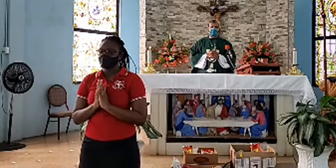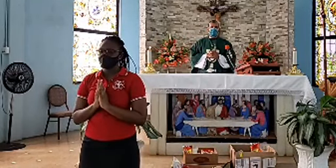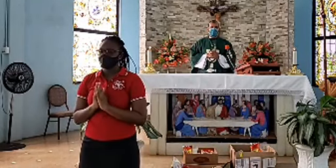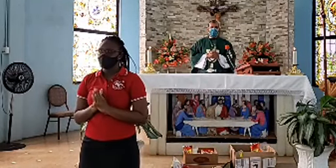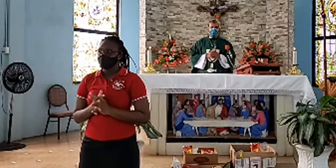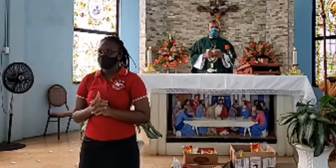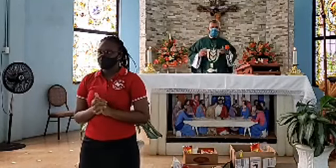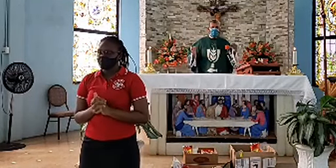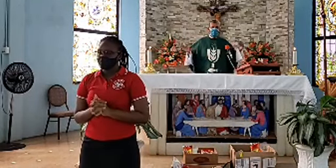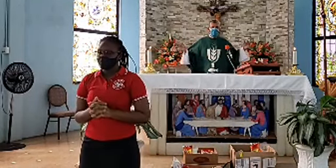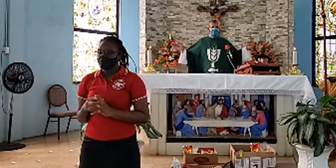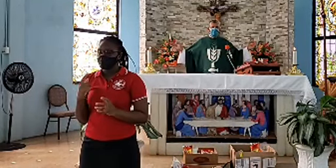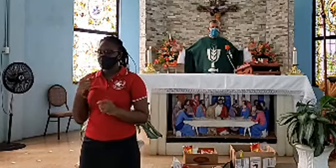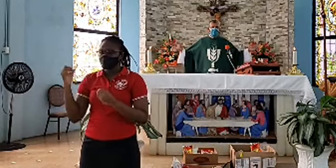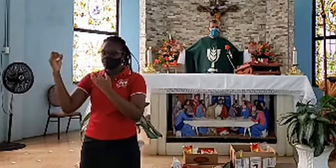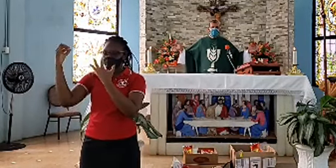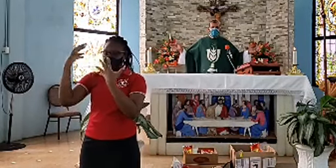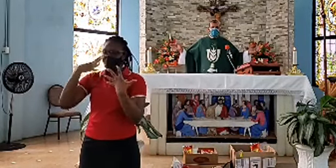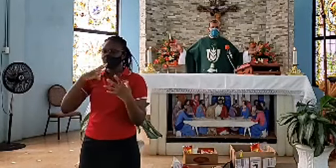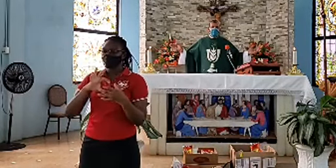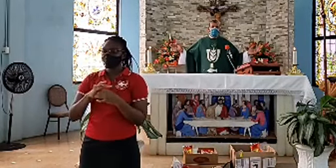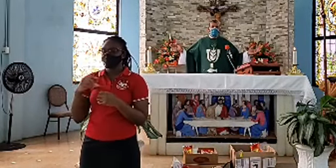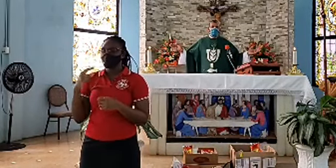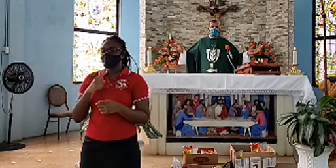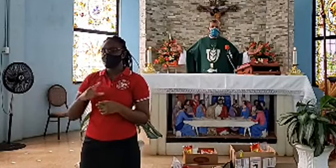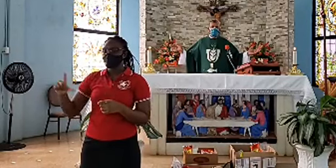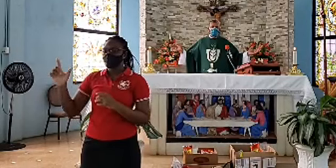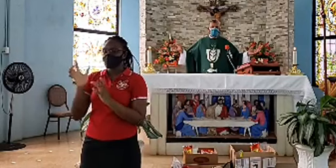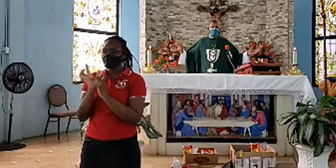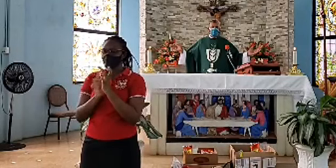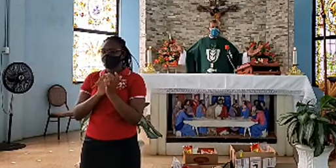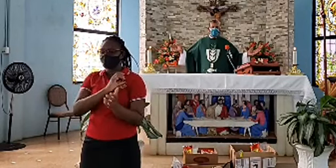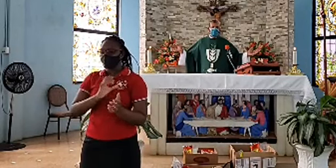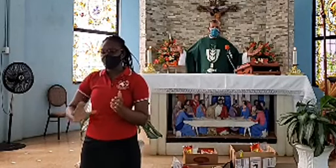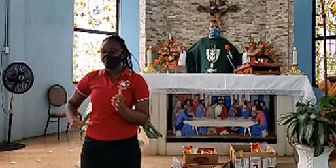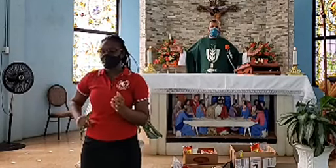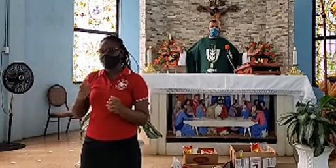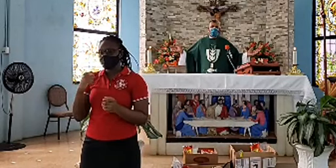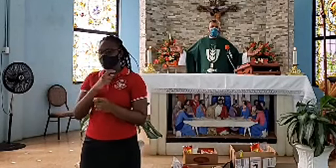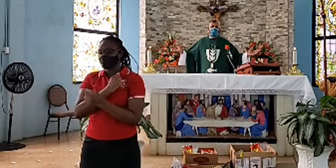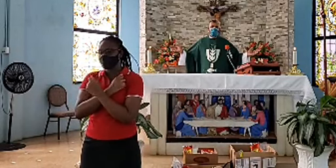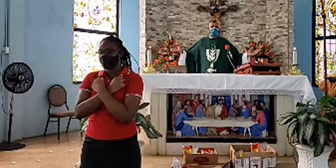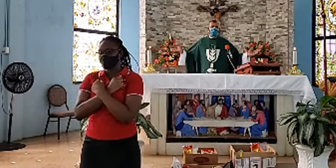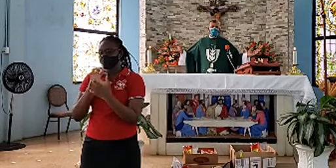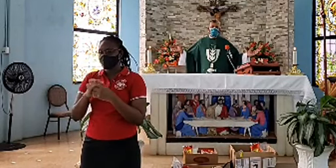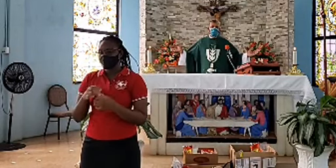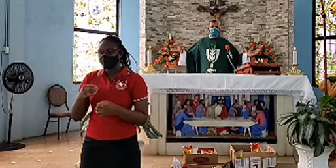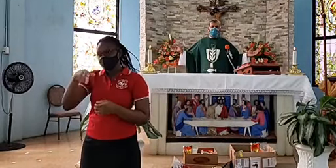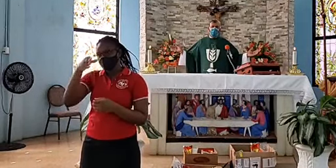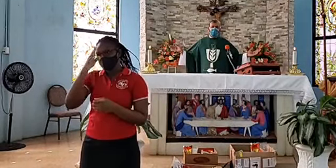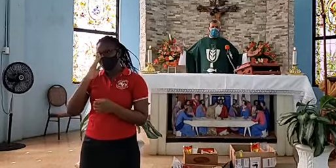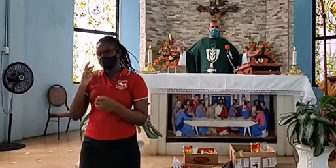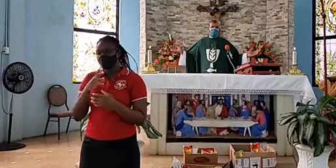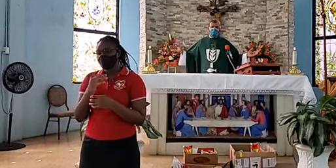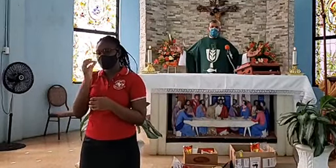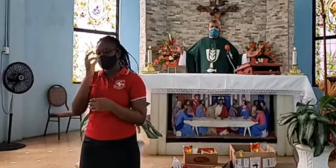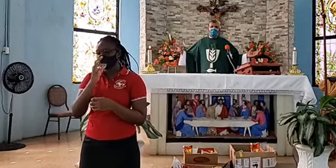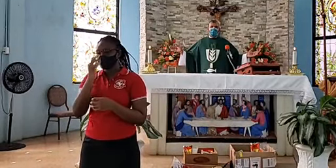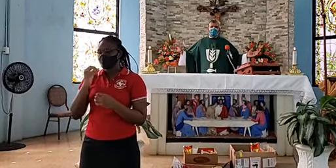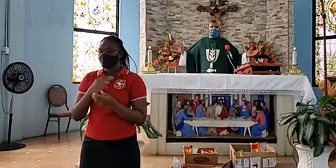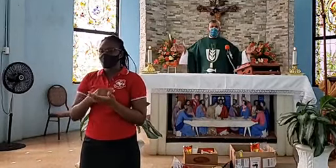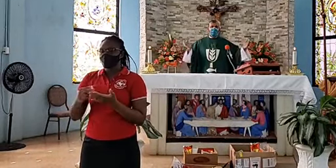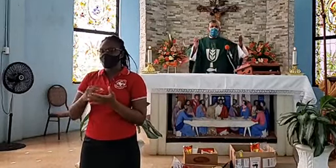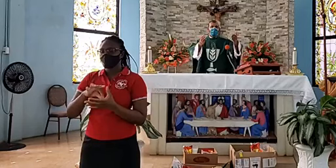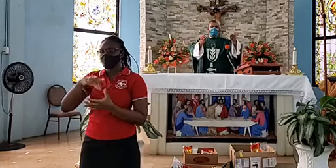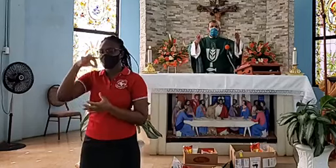Amen. The grace of our Lord Jesus Christ, the love of God, and the communion of the Holy